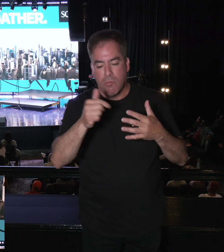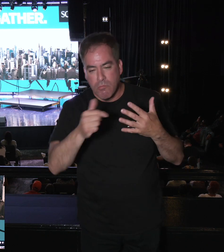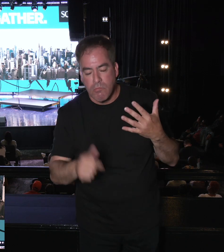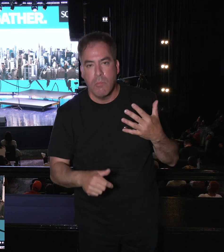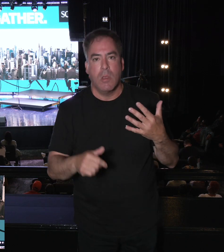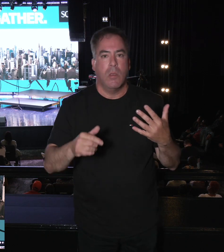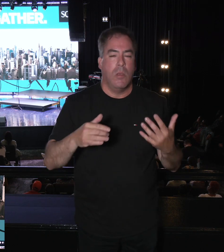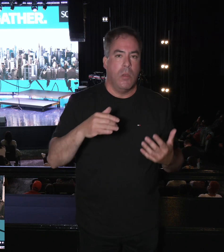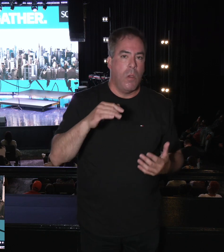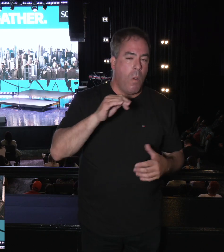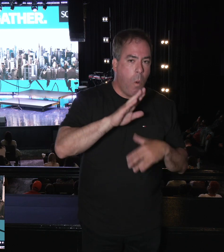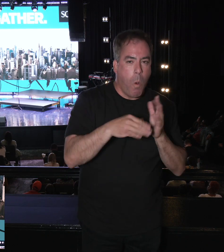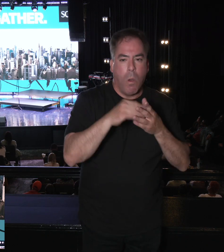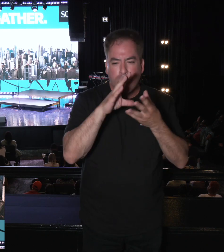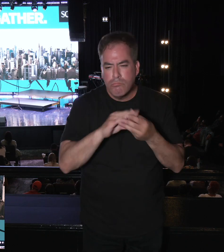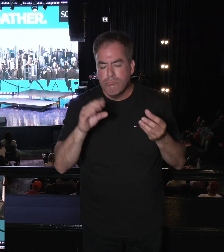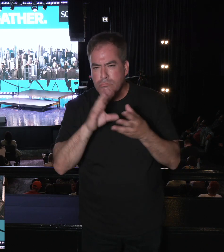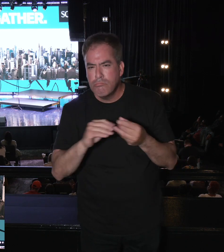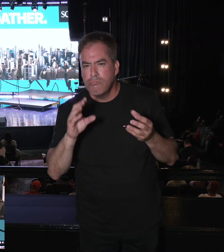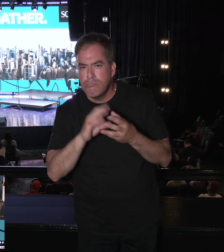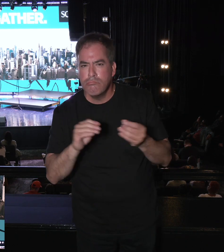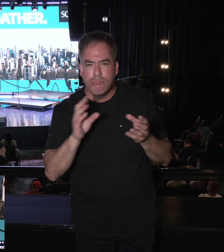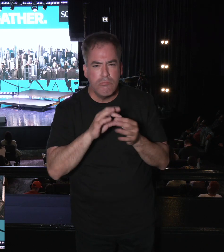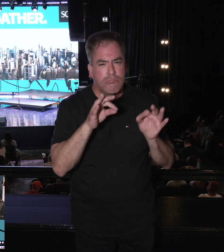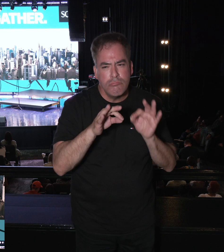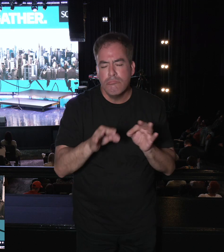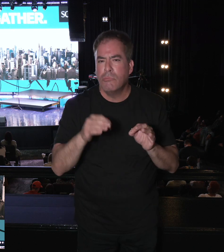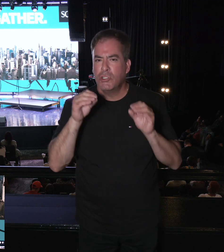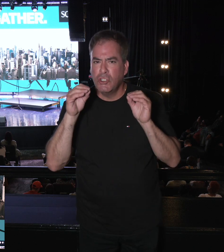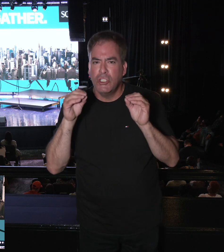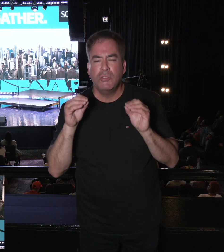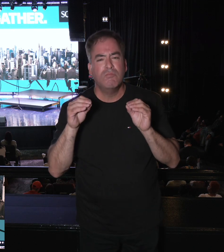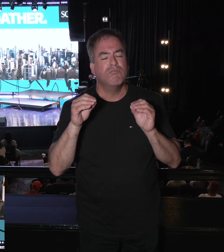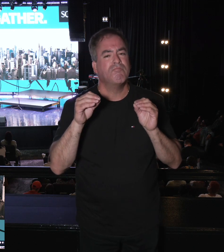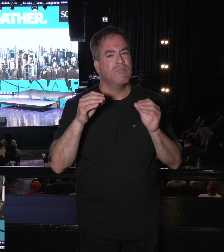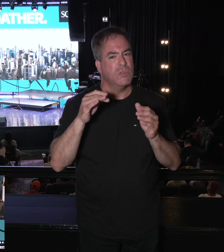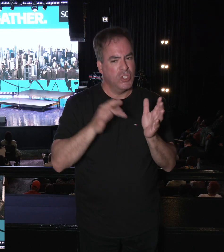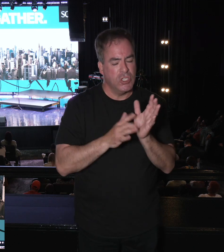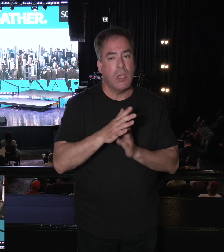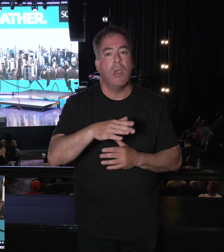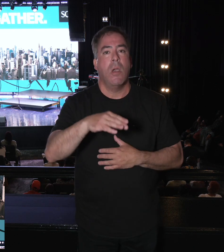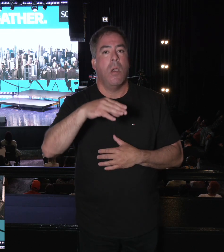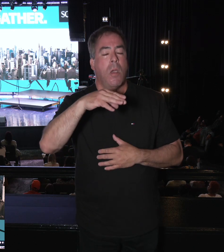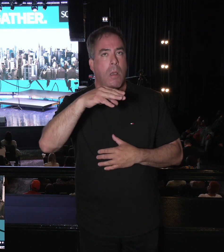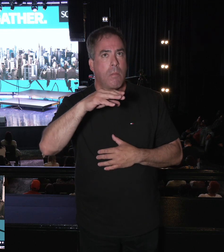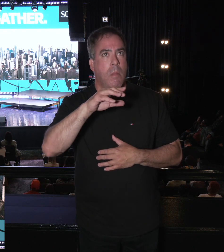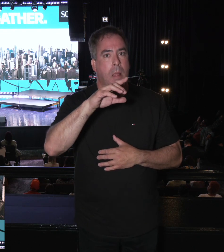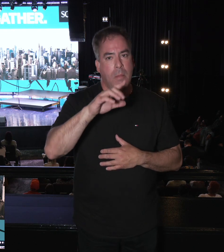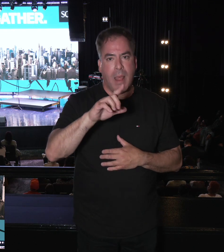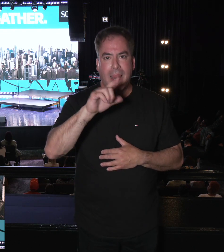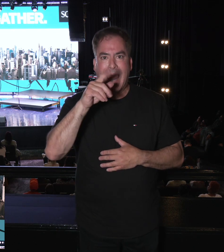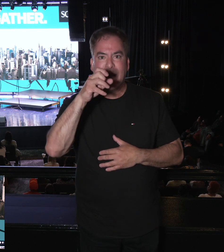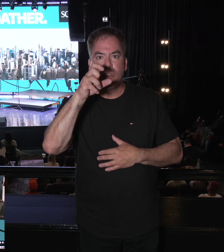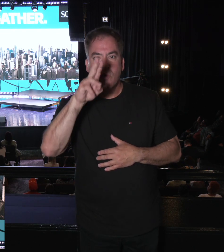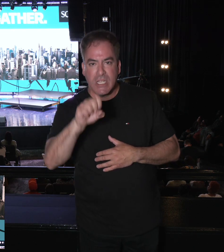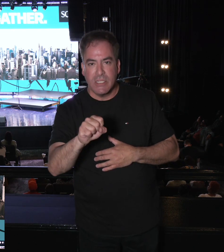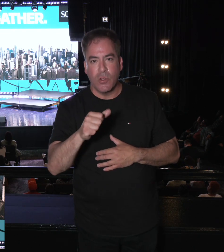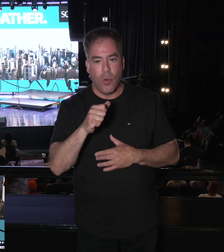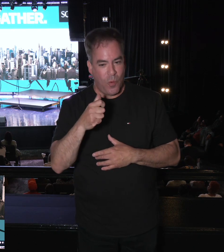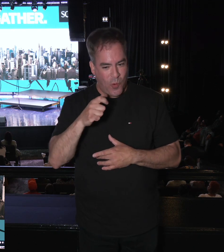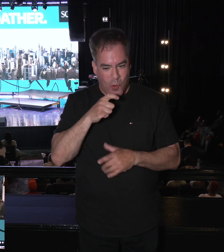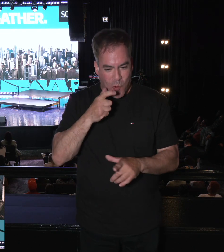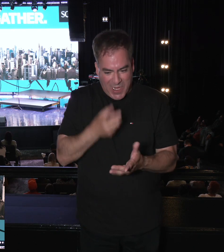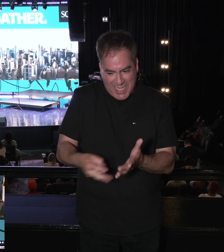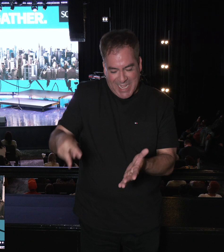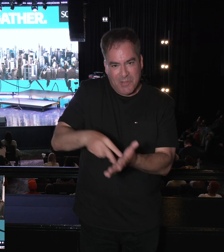wise virgins and those waiting for the master to come back. Lazarus, Martha, and Mary lived right here, and that's where Lazarus would have been raised from the